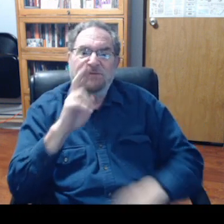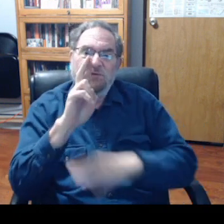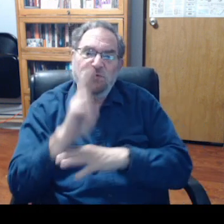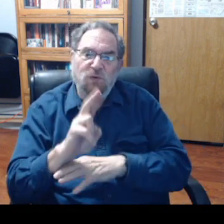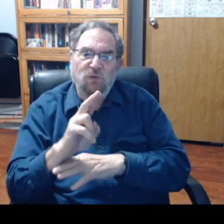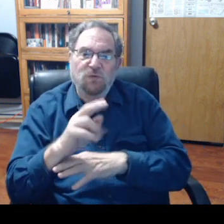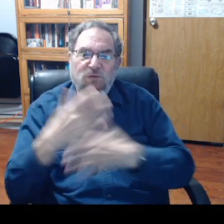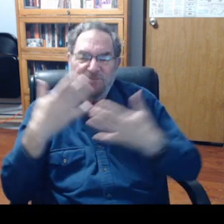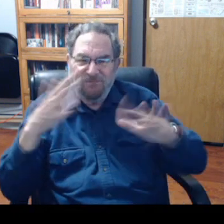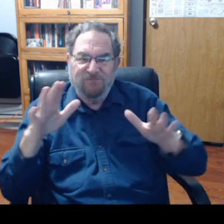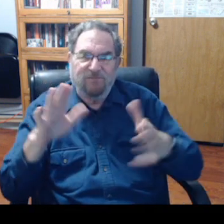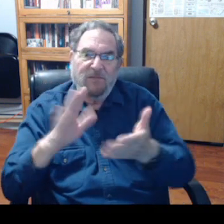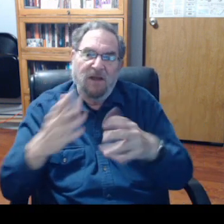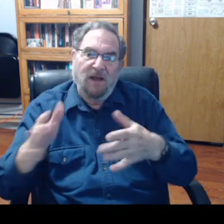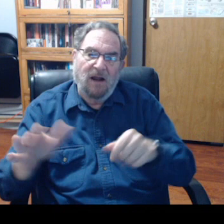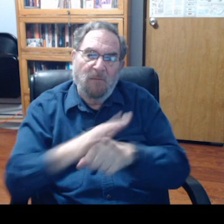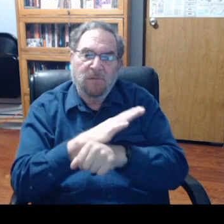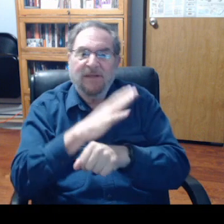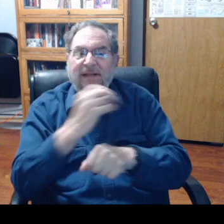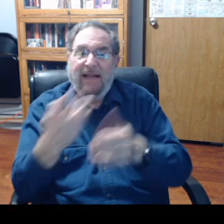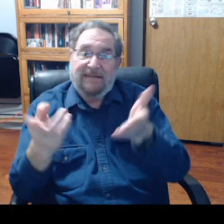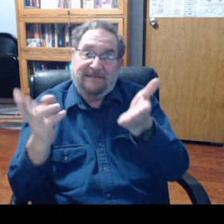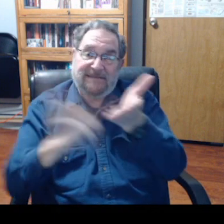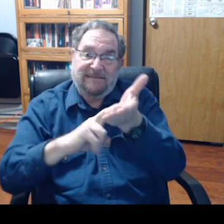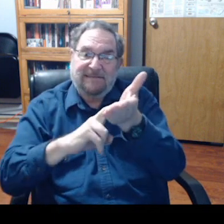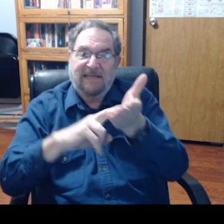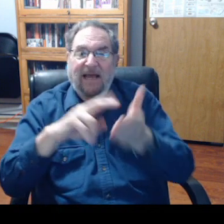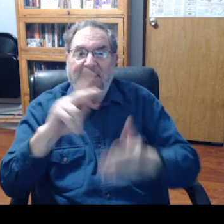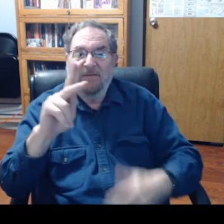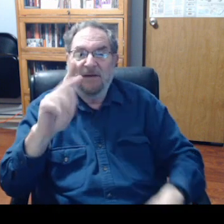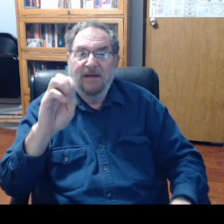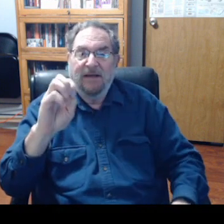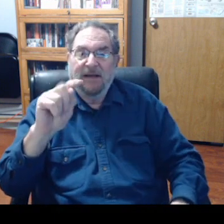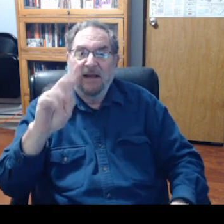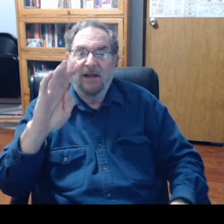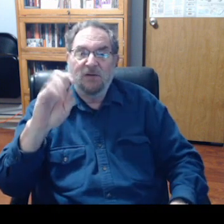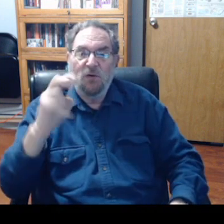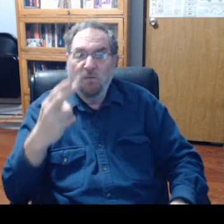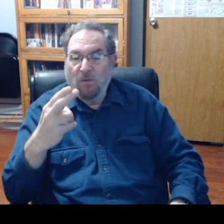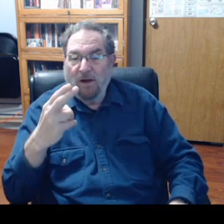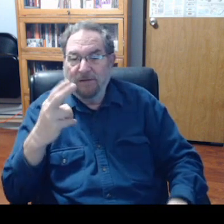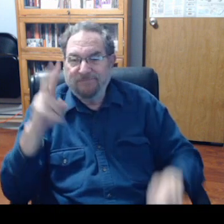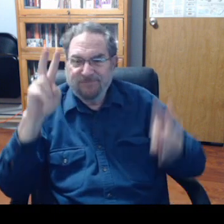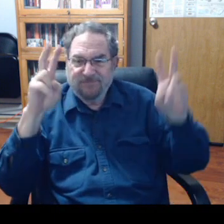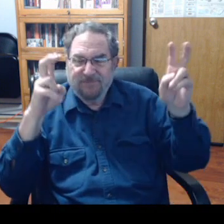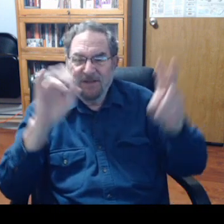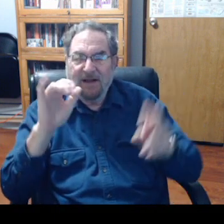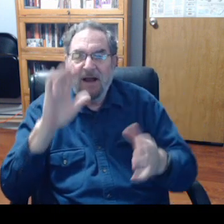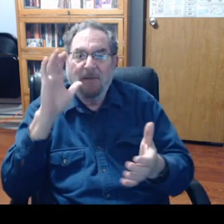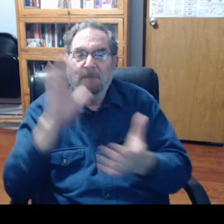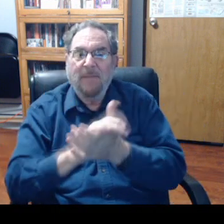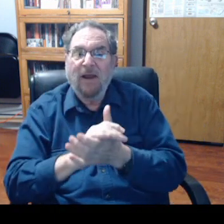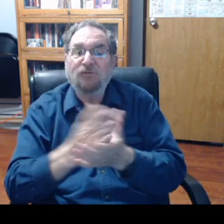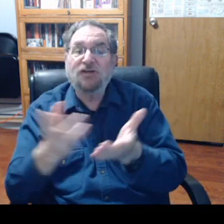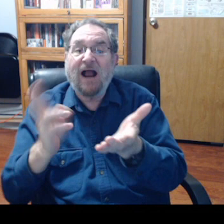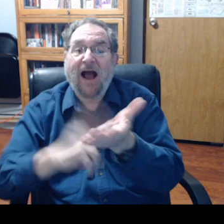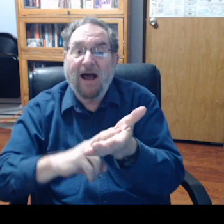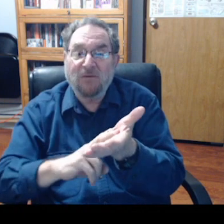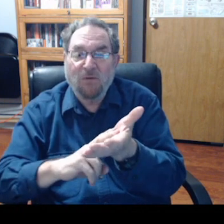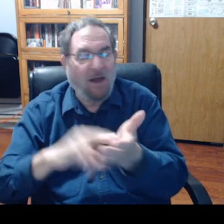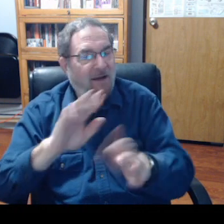occasion is used to complete and sign the ketubah, like a